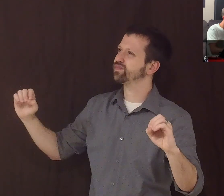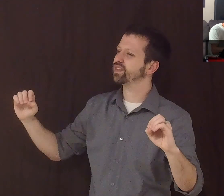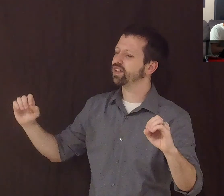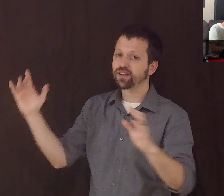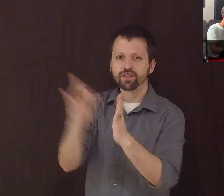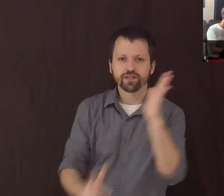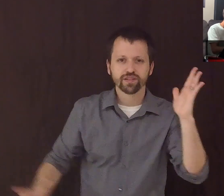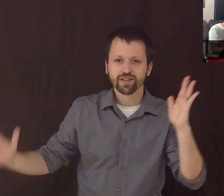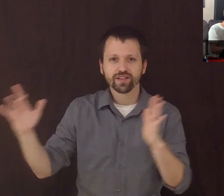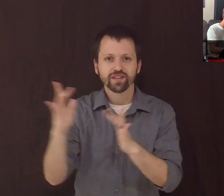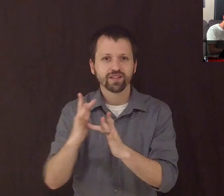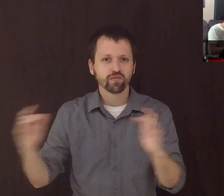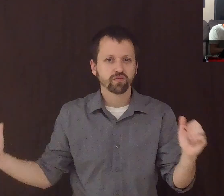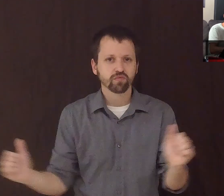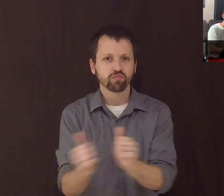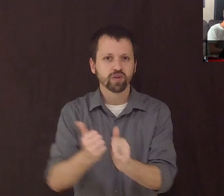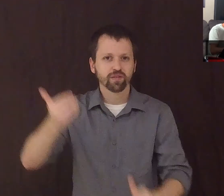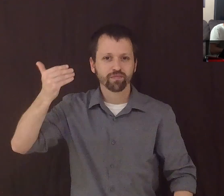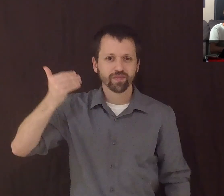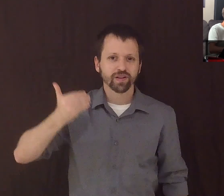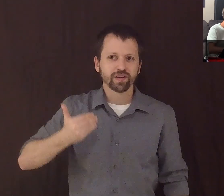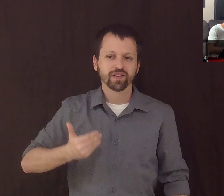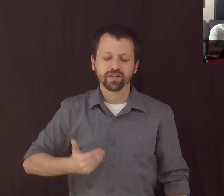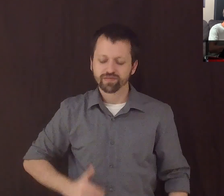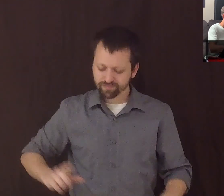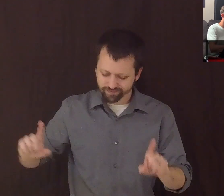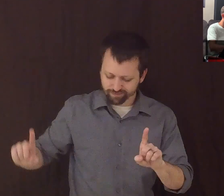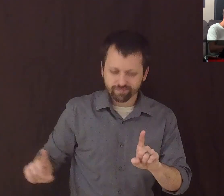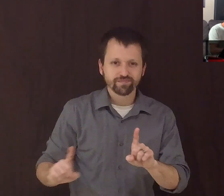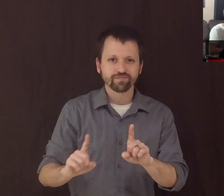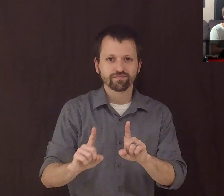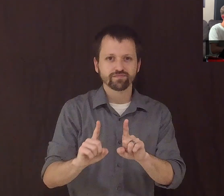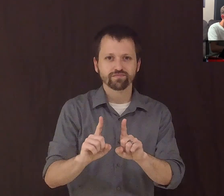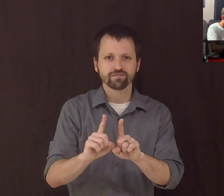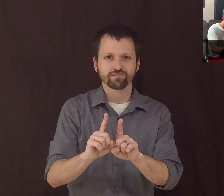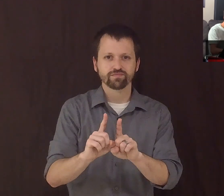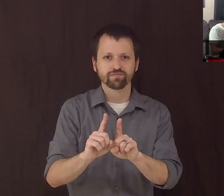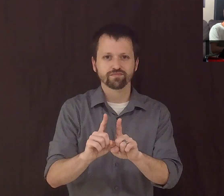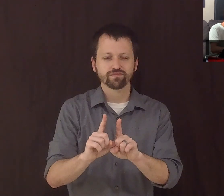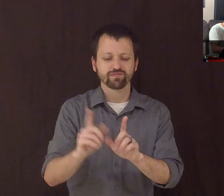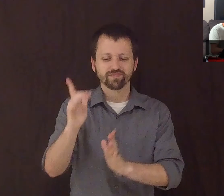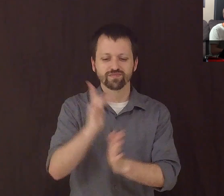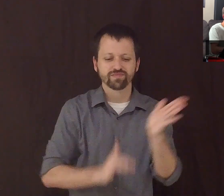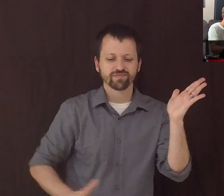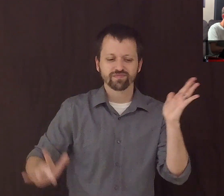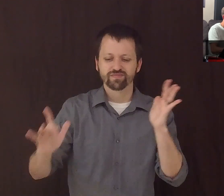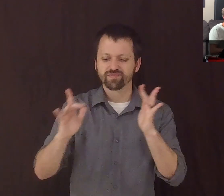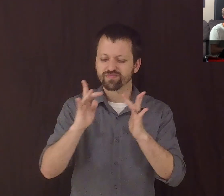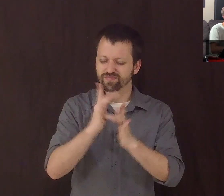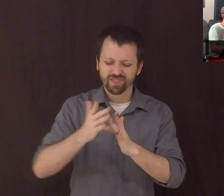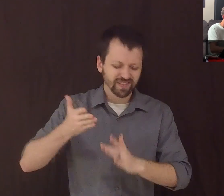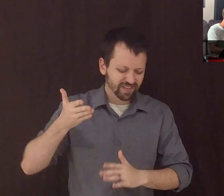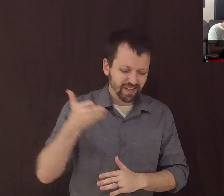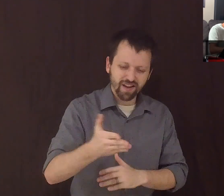There'll be another in the fire. Standing next to me, there'll be